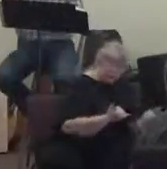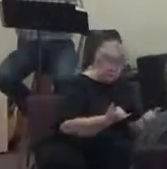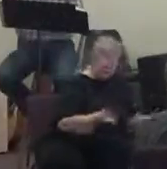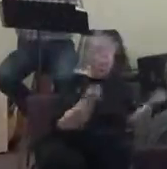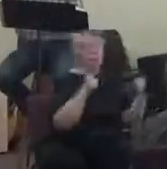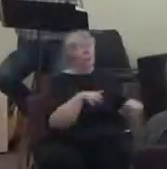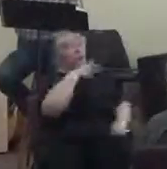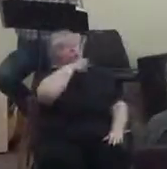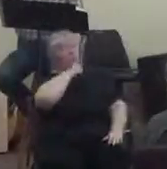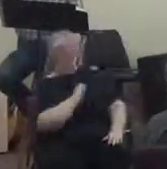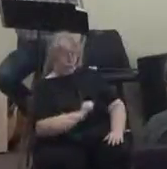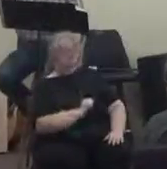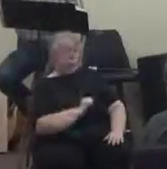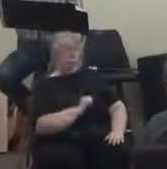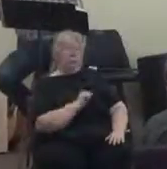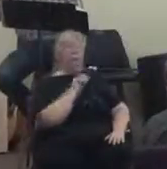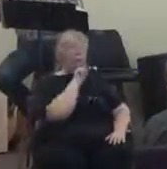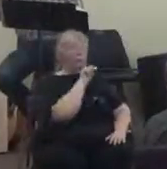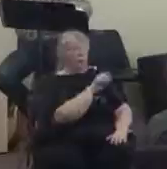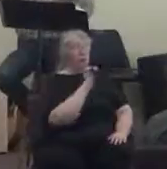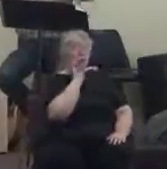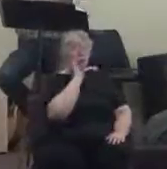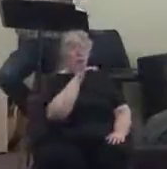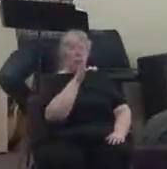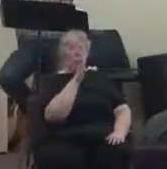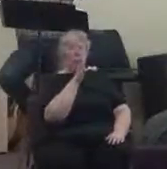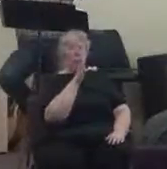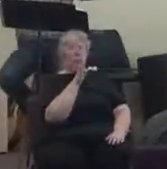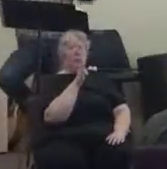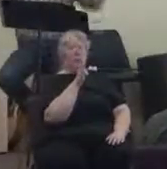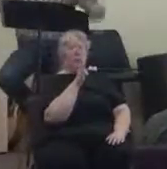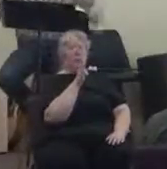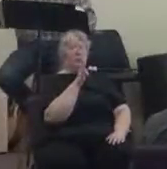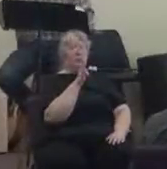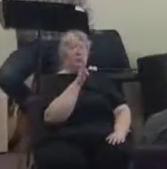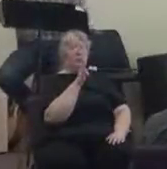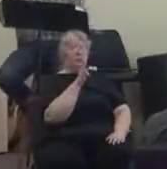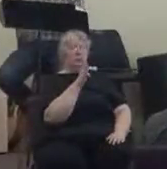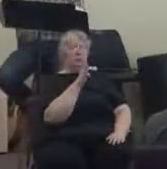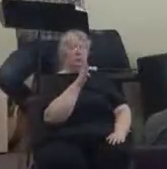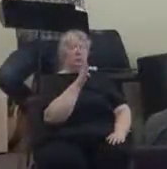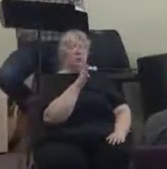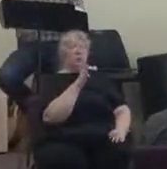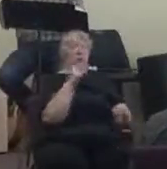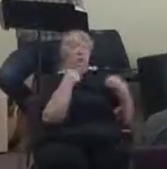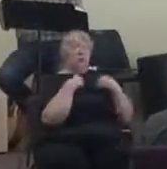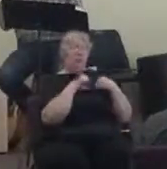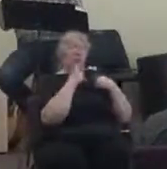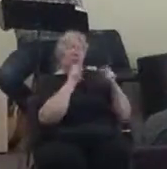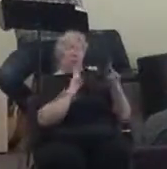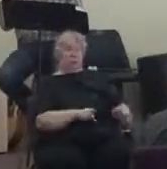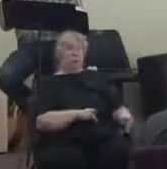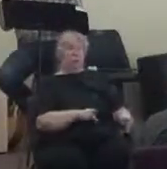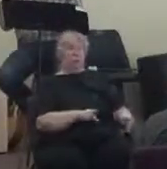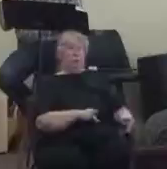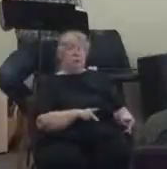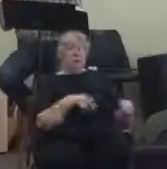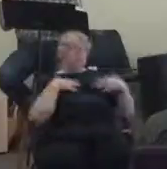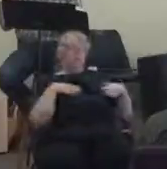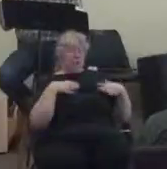are old, you'll stretch out your hands and someone else will dress you and lead you where you do not want to